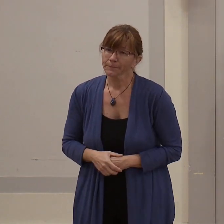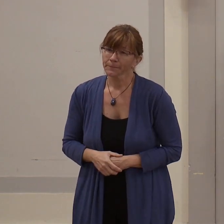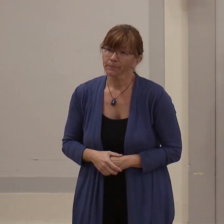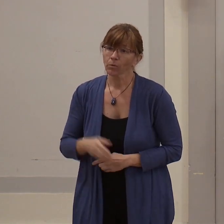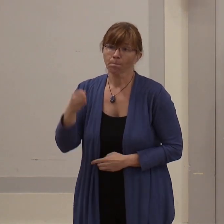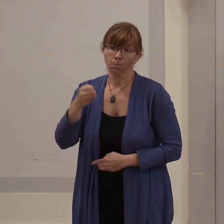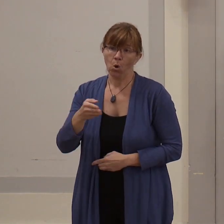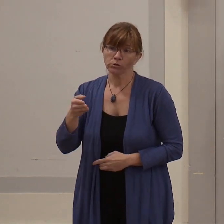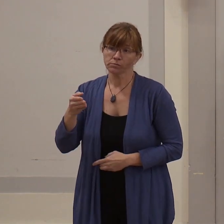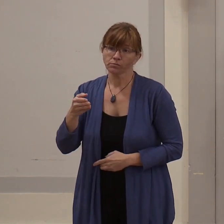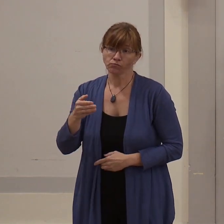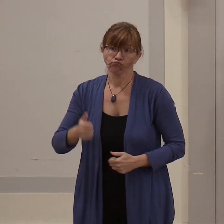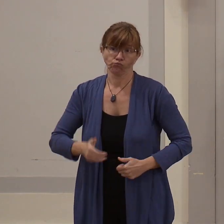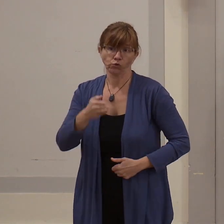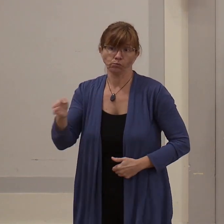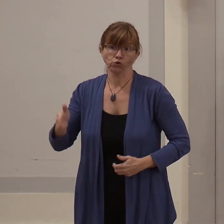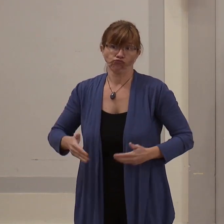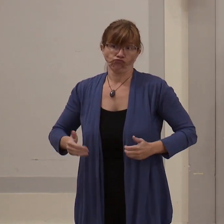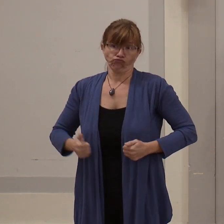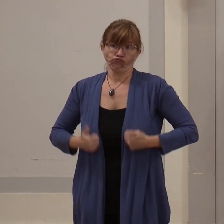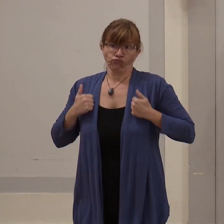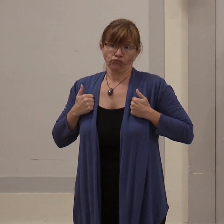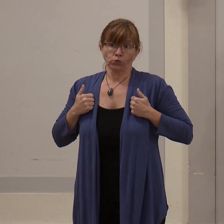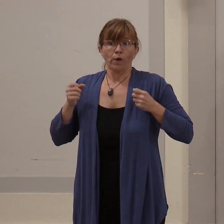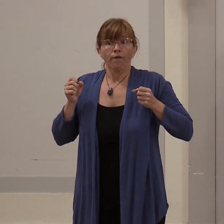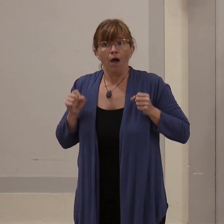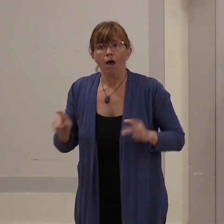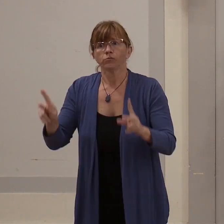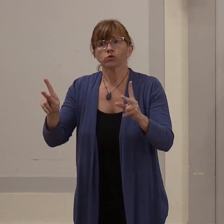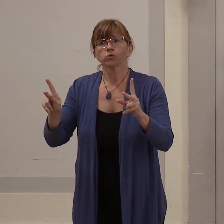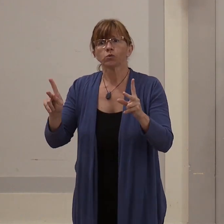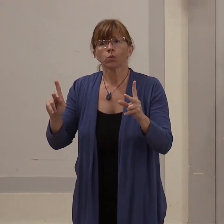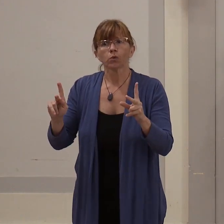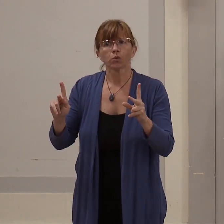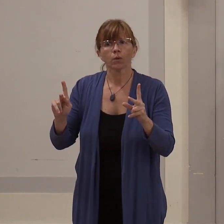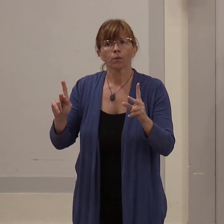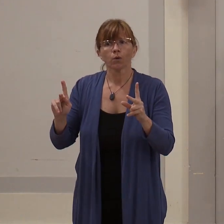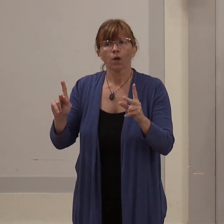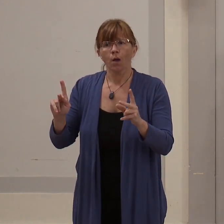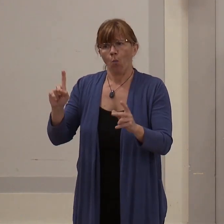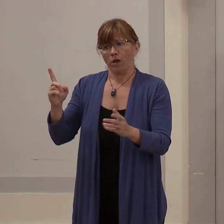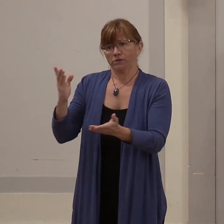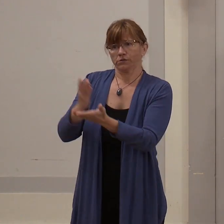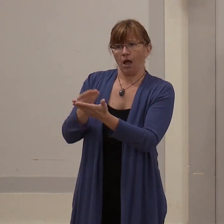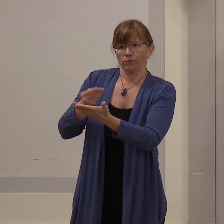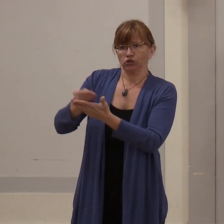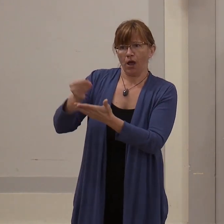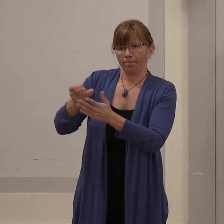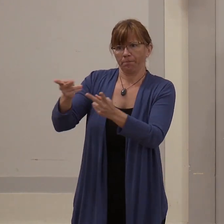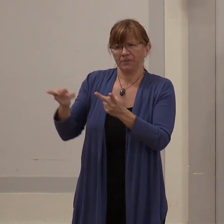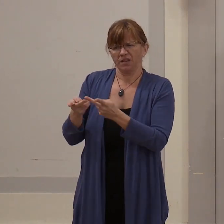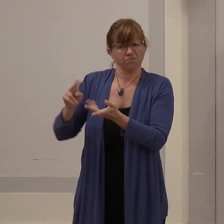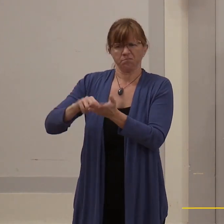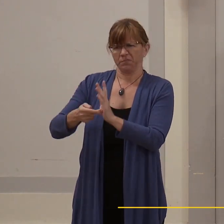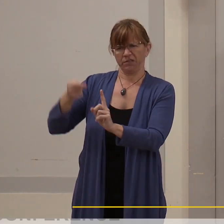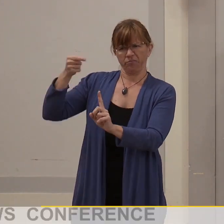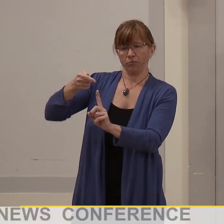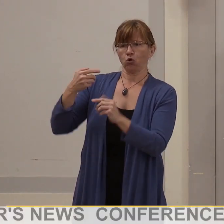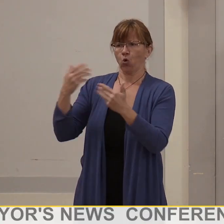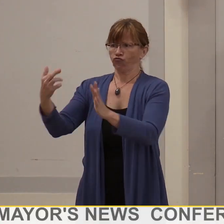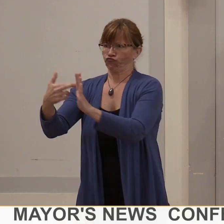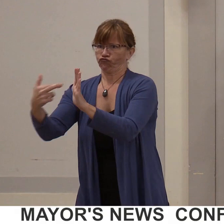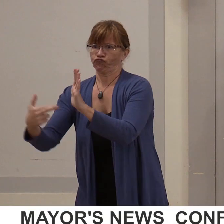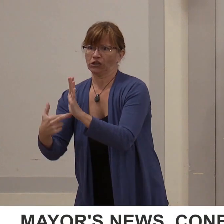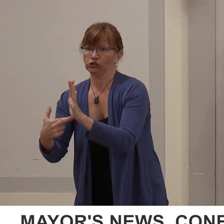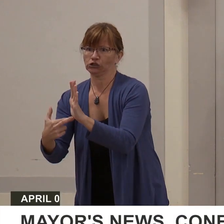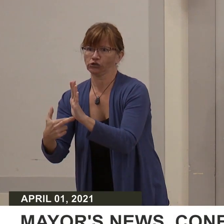for local COVID-19 vaccination appointment. Thanks to the innovation of Microsoft, Baltimore residents have the ability to